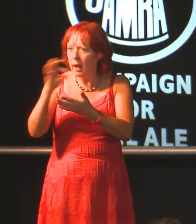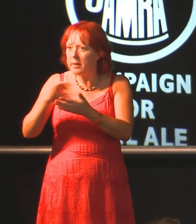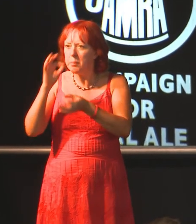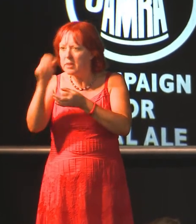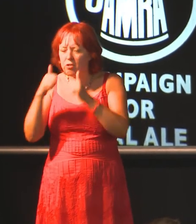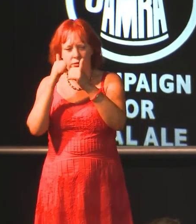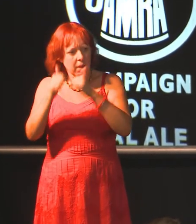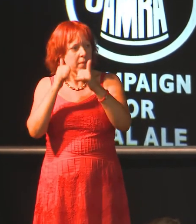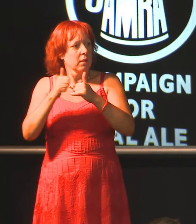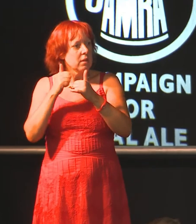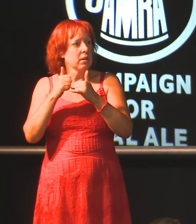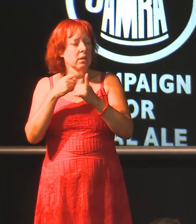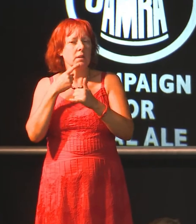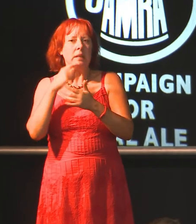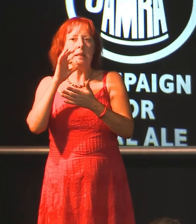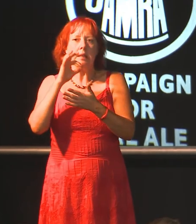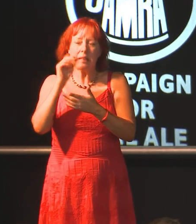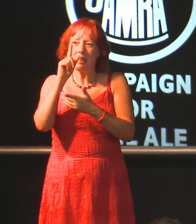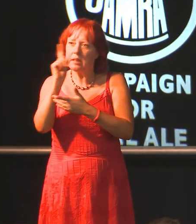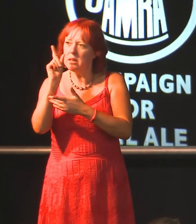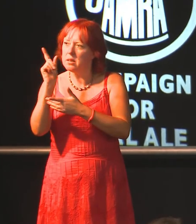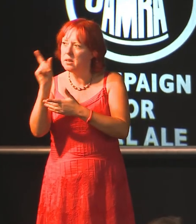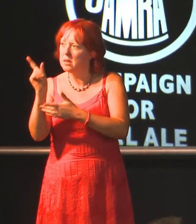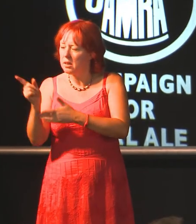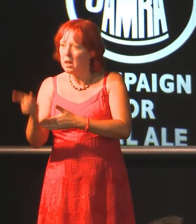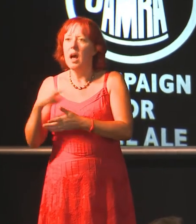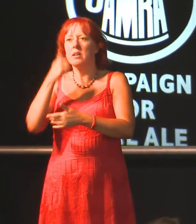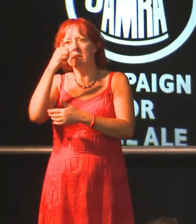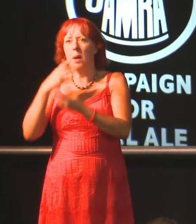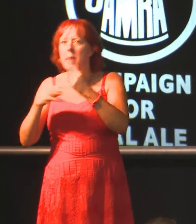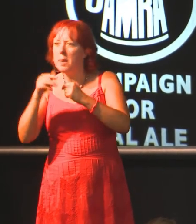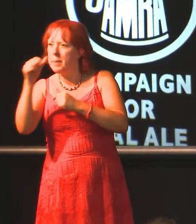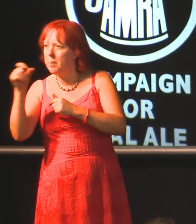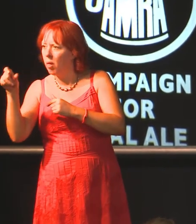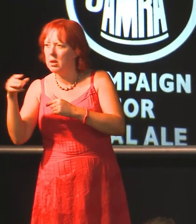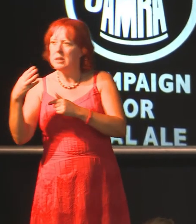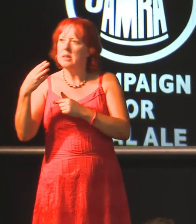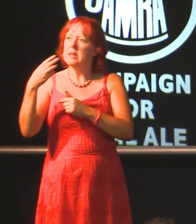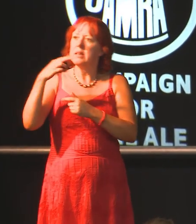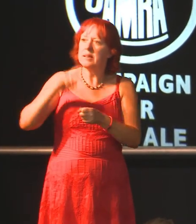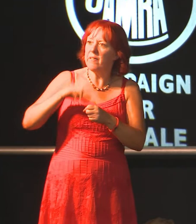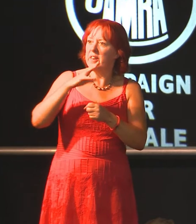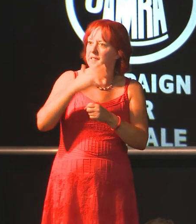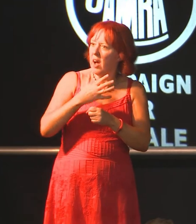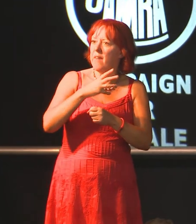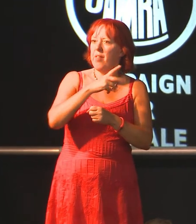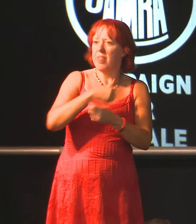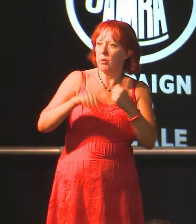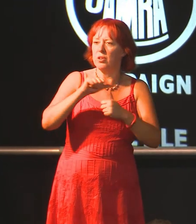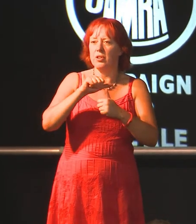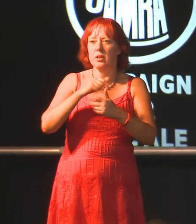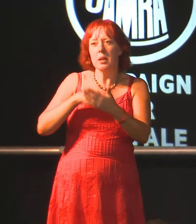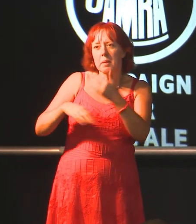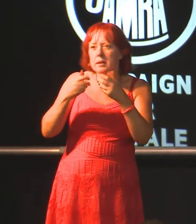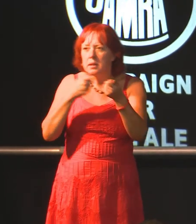petition. There's a ticking clock there which tells you how many people have signed. It's 75,000. We need another 25,000 to get